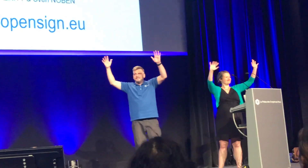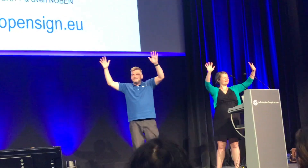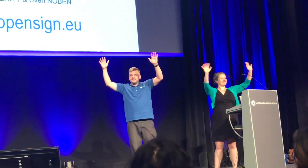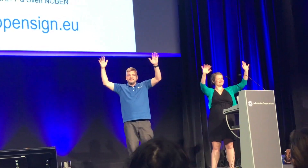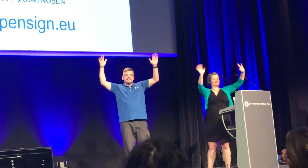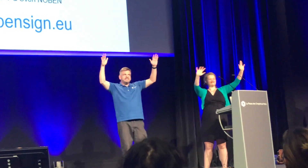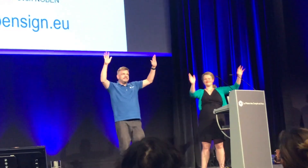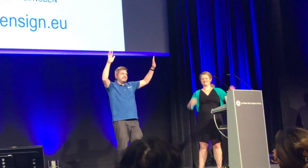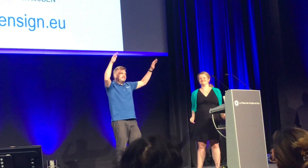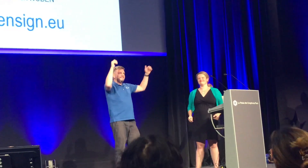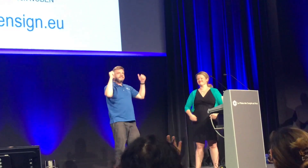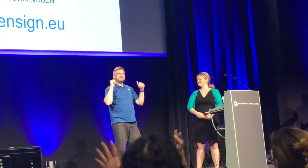Good afternoon.